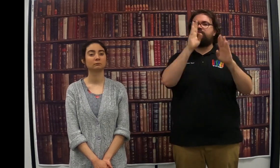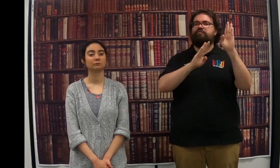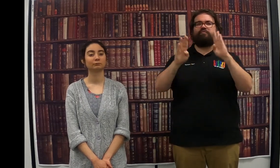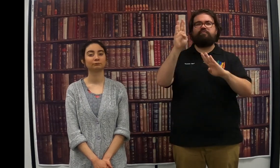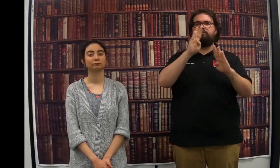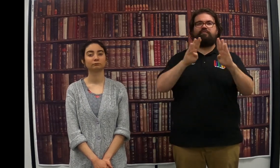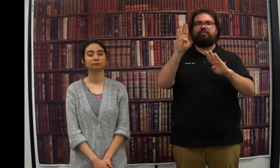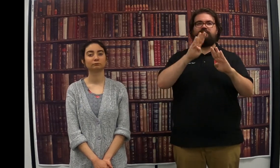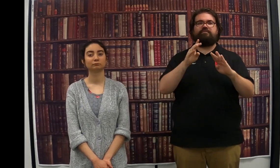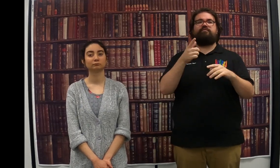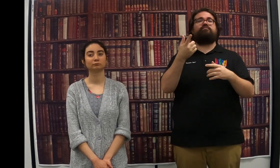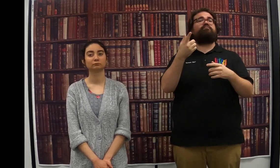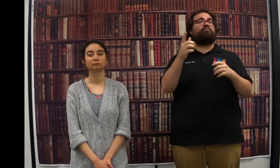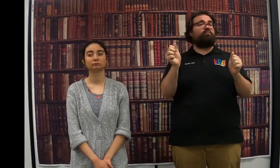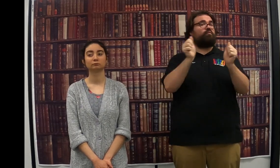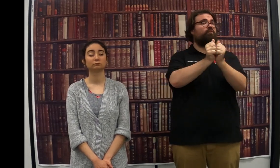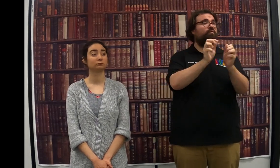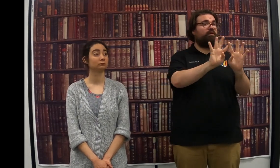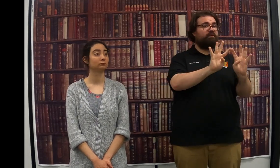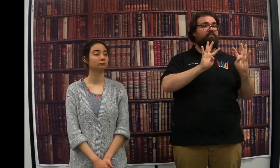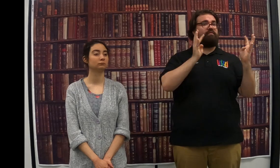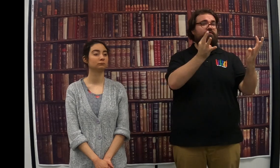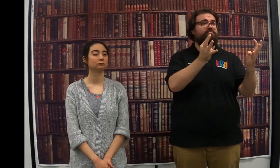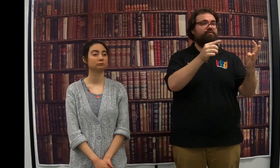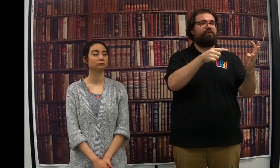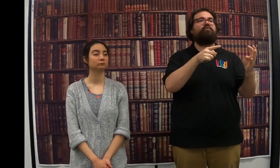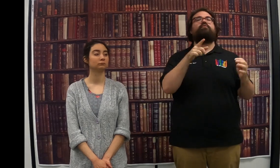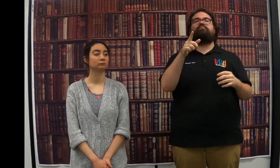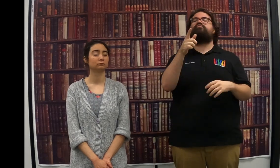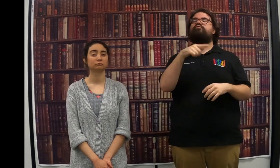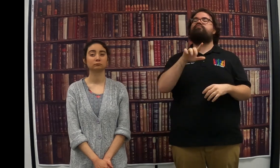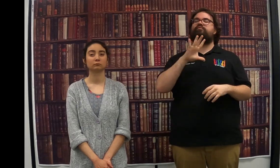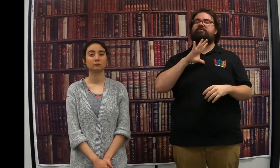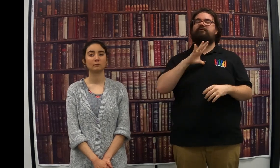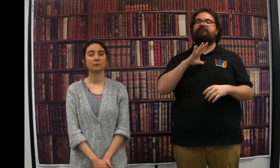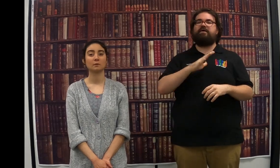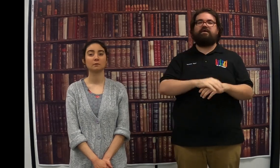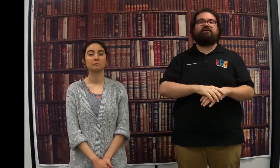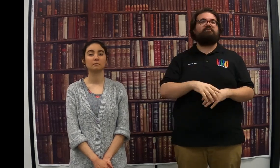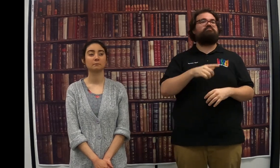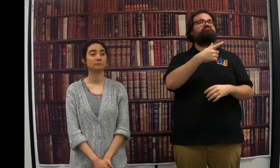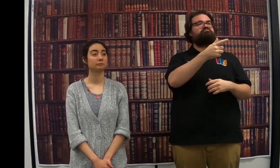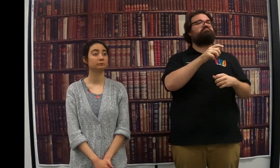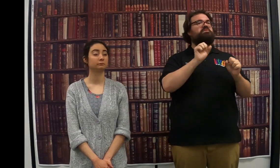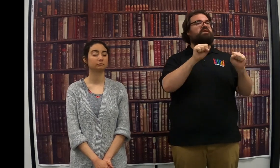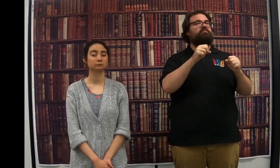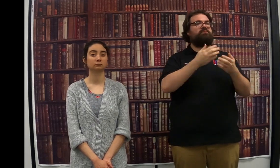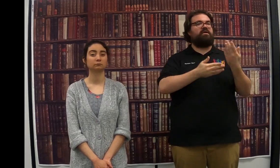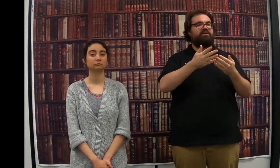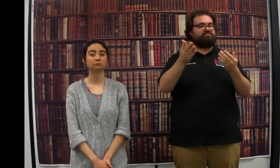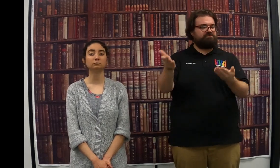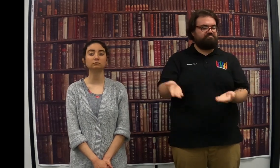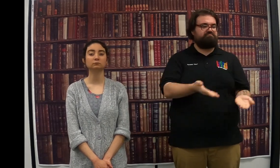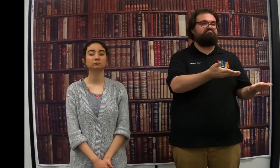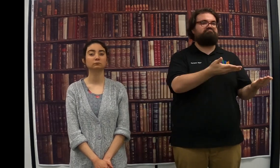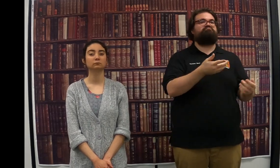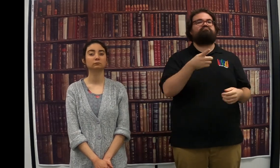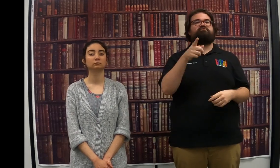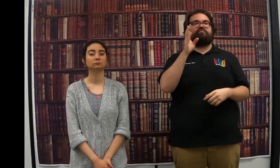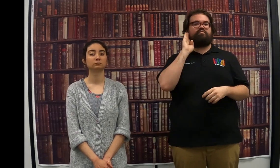No need to worry, though, so long as you are in the company of the Circle, in whose capable hands I now leave you, for we